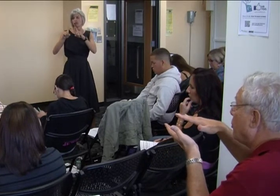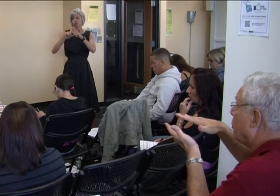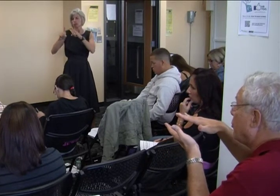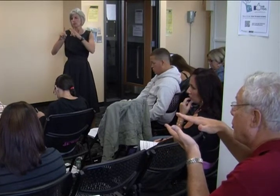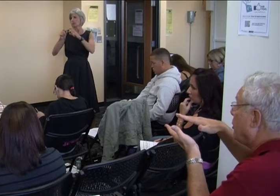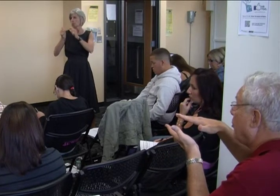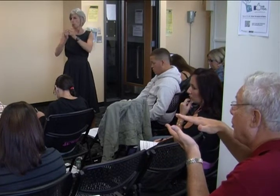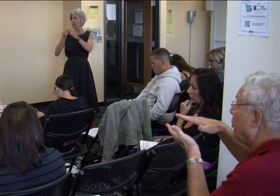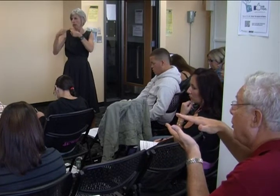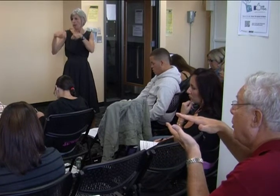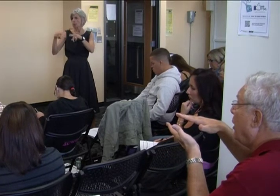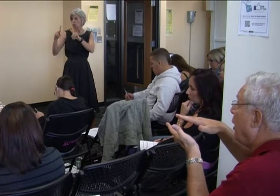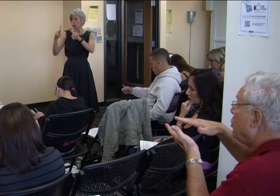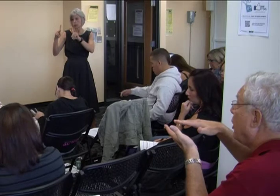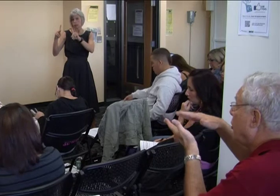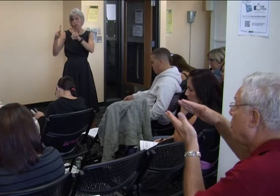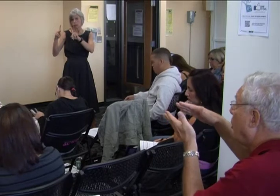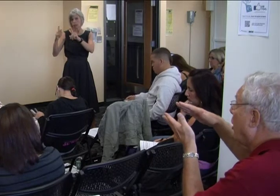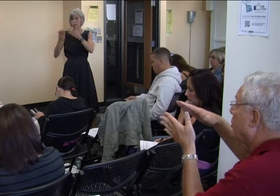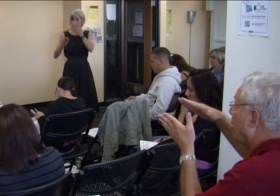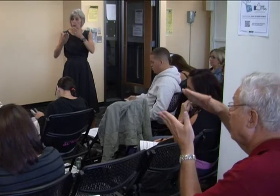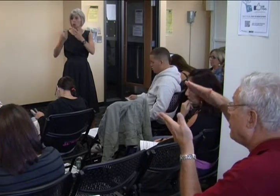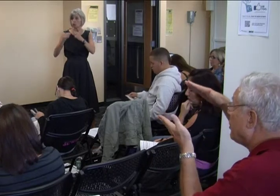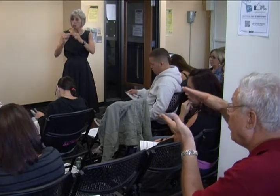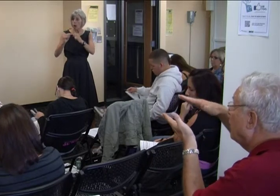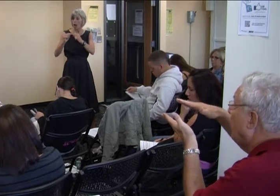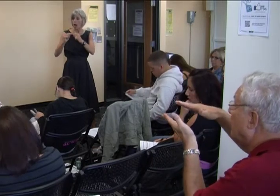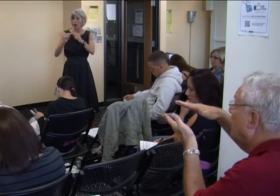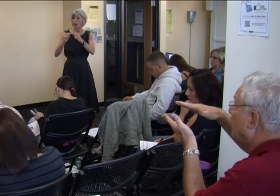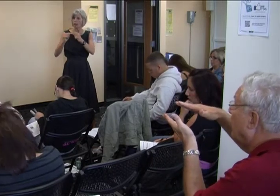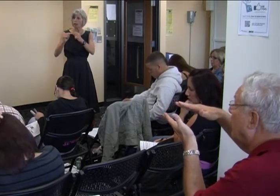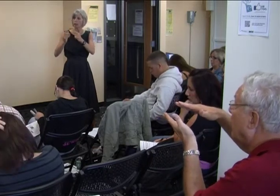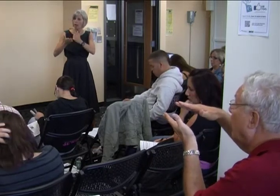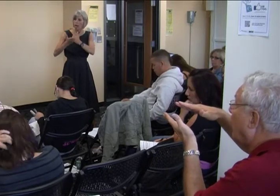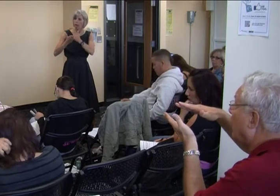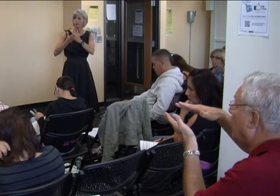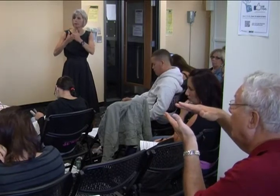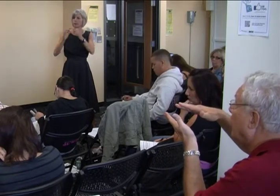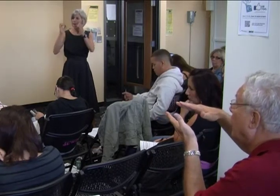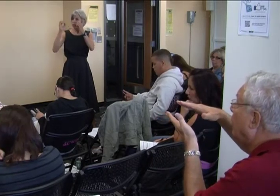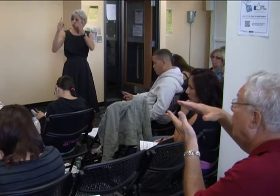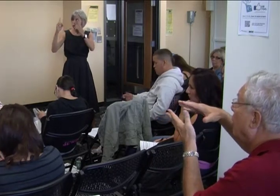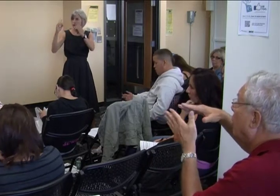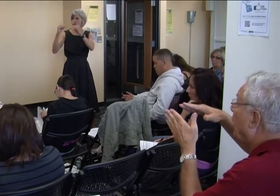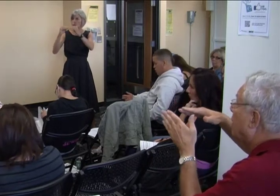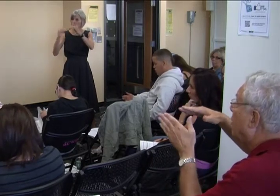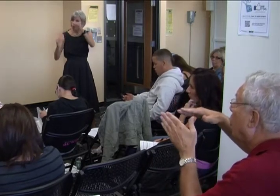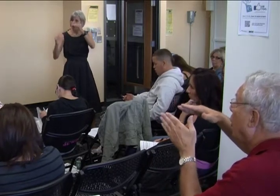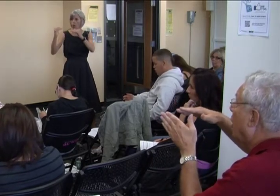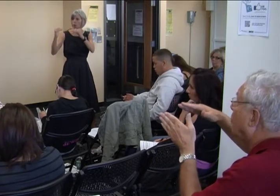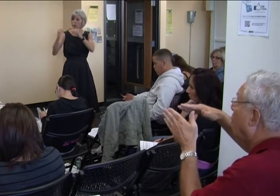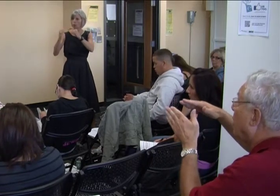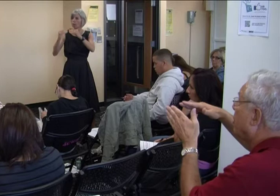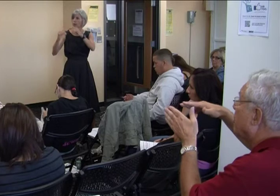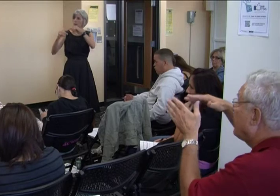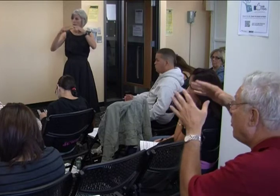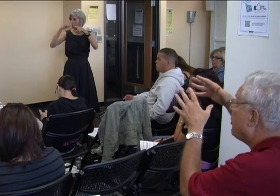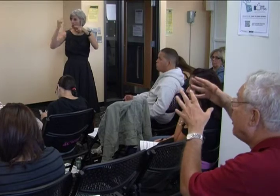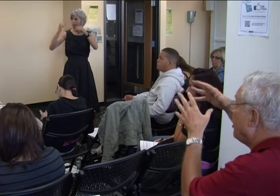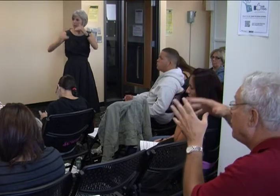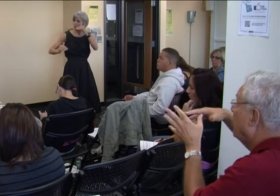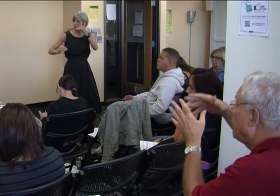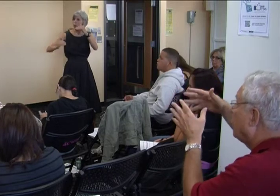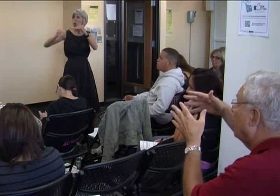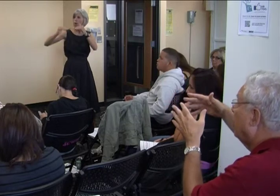the differences, for example, education-wise, there has been some reduction in the inequality. Blacks have caught up to whites to